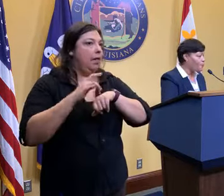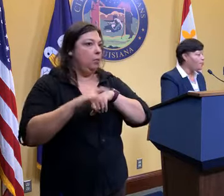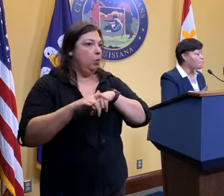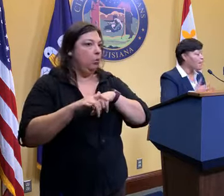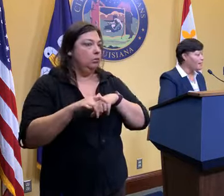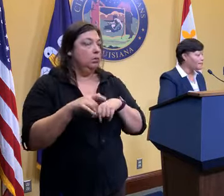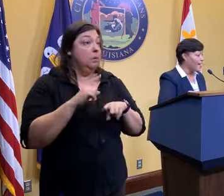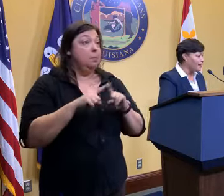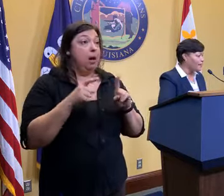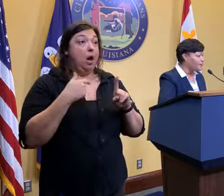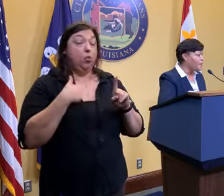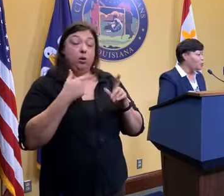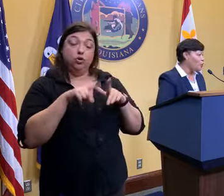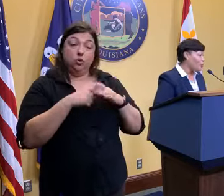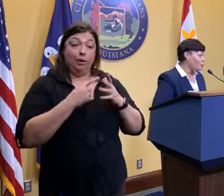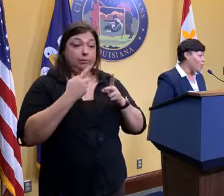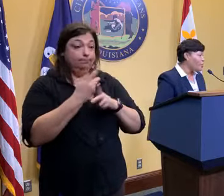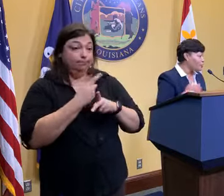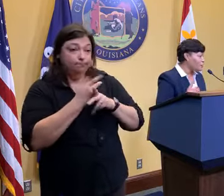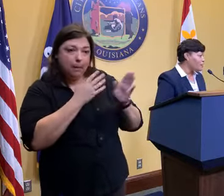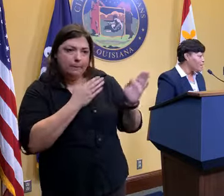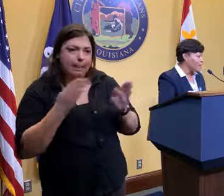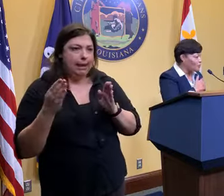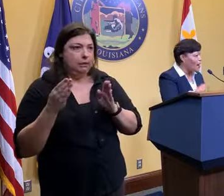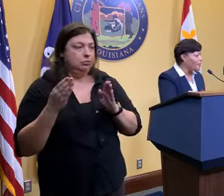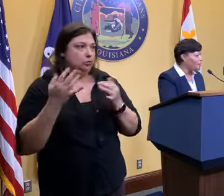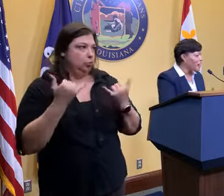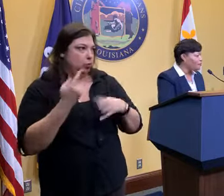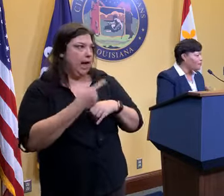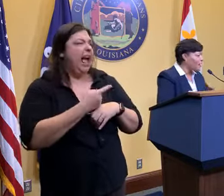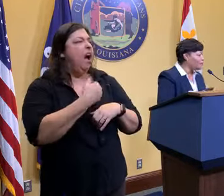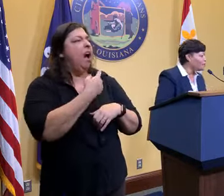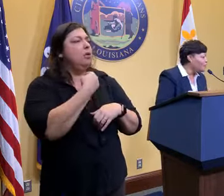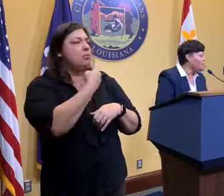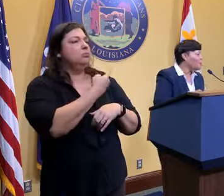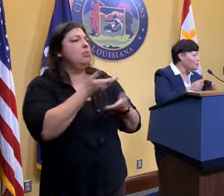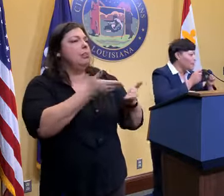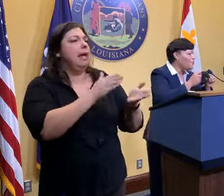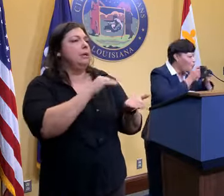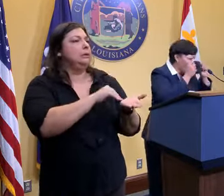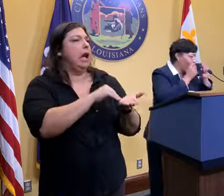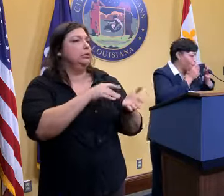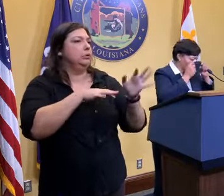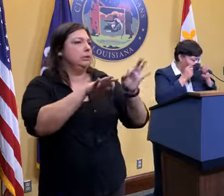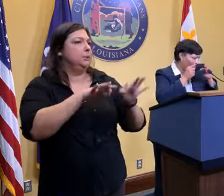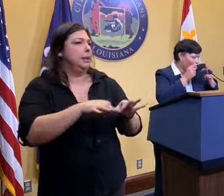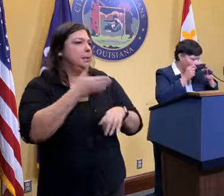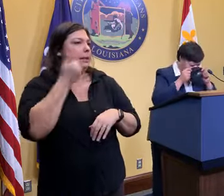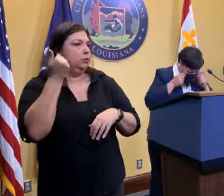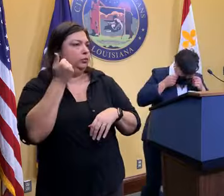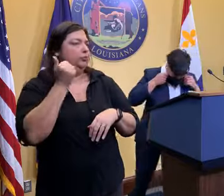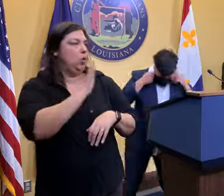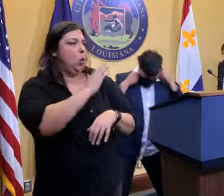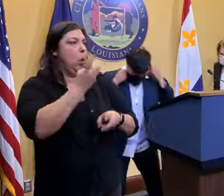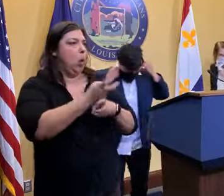available, but we baked that in to our strategy today. So I'll let Dr. Vegno tell you a lot more about her hard